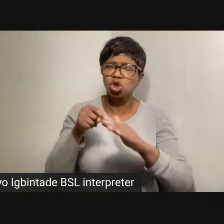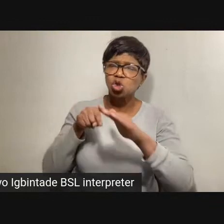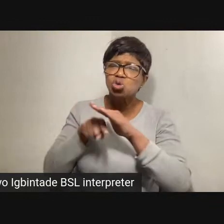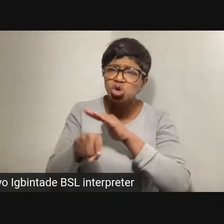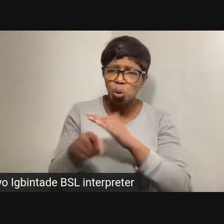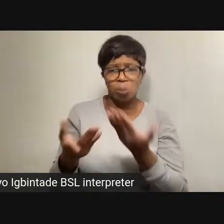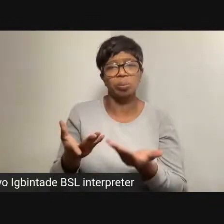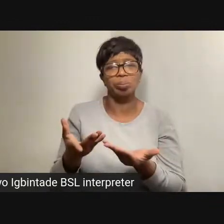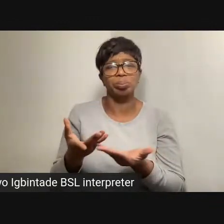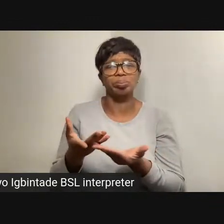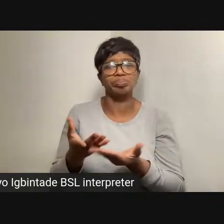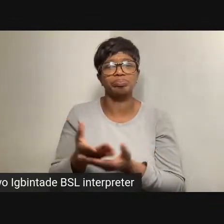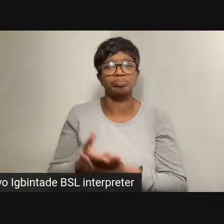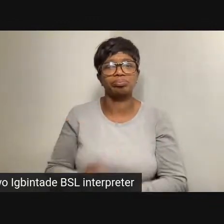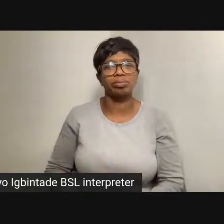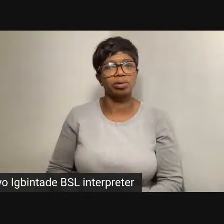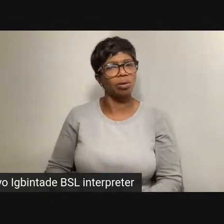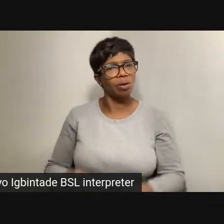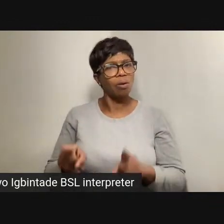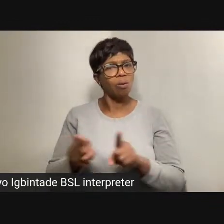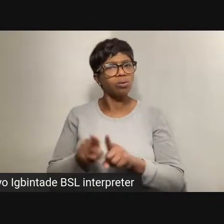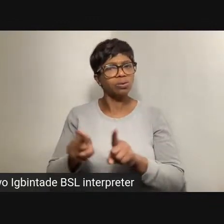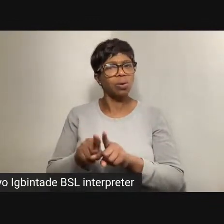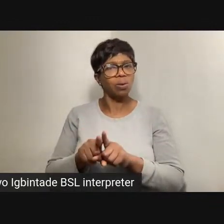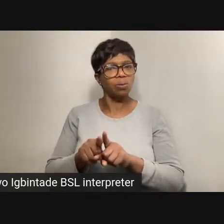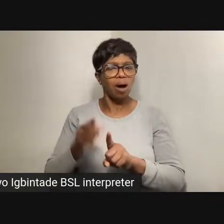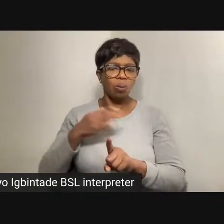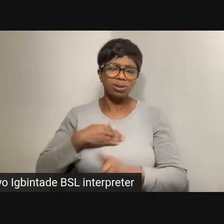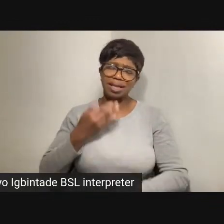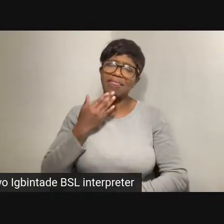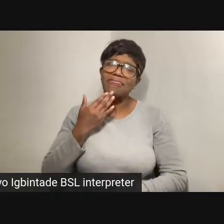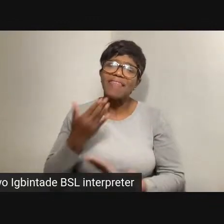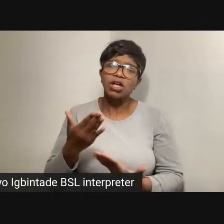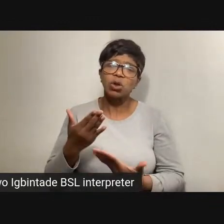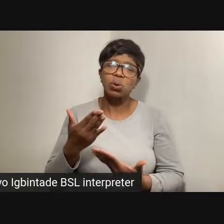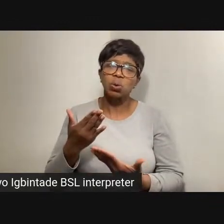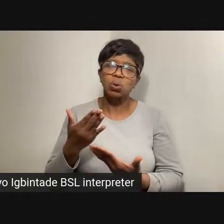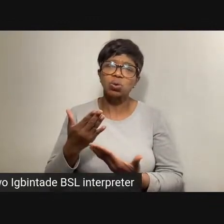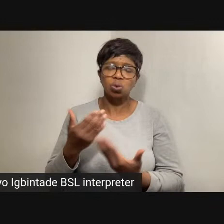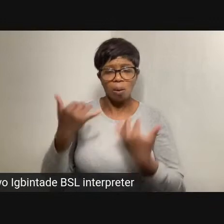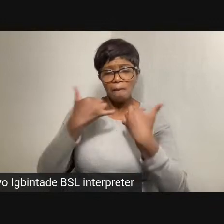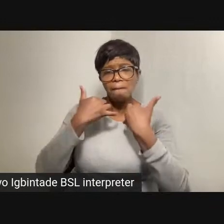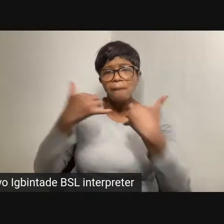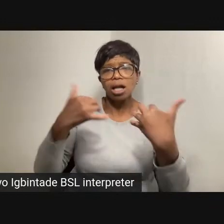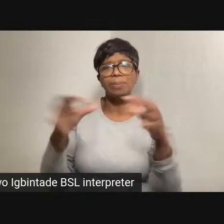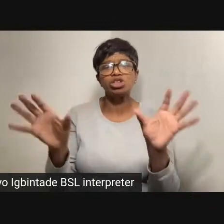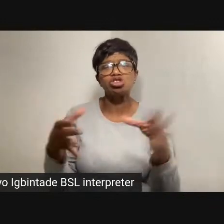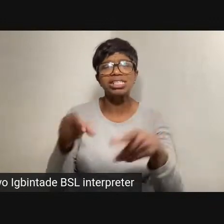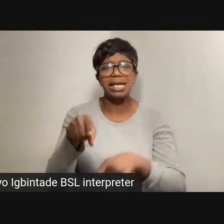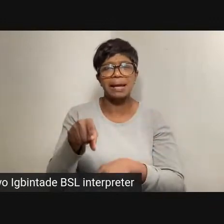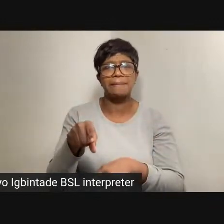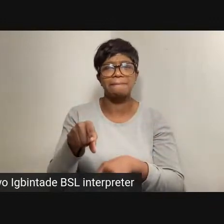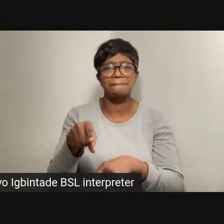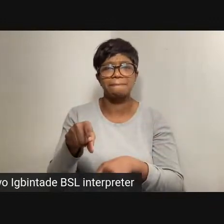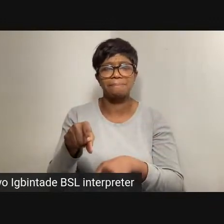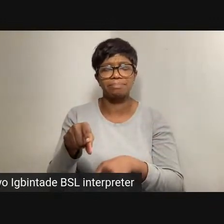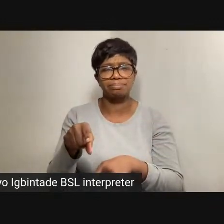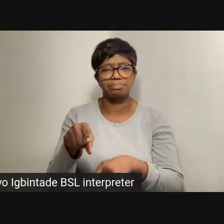channel. Would also like to say thank you to the parliamentary team and